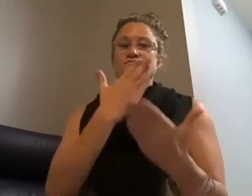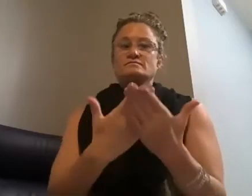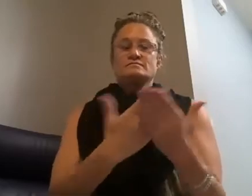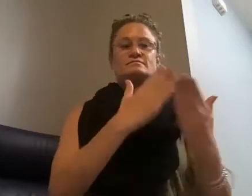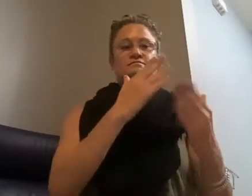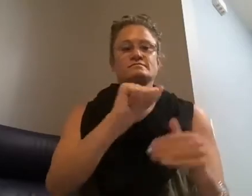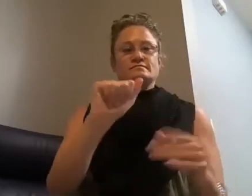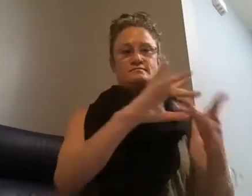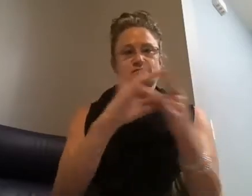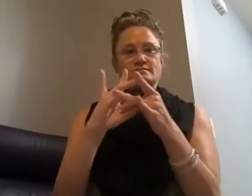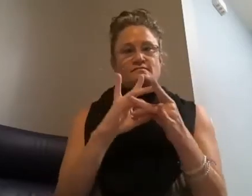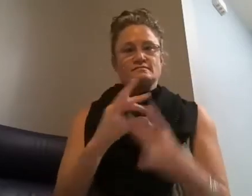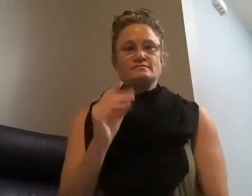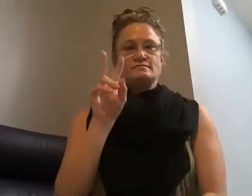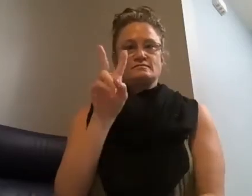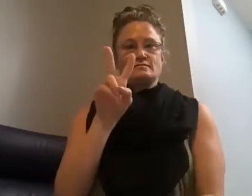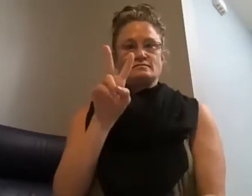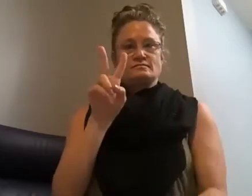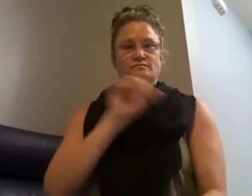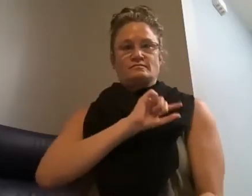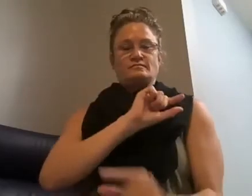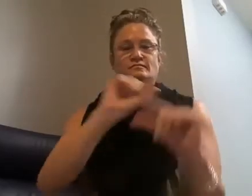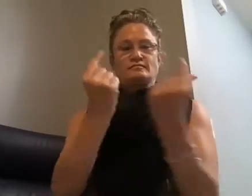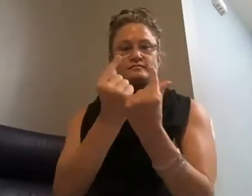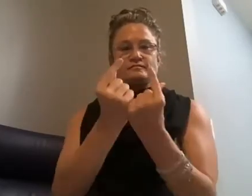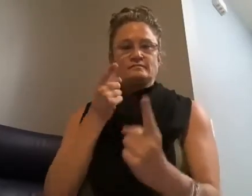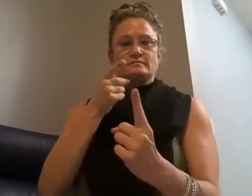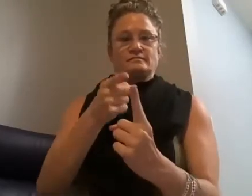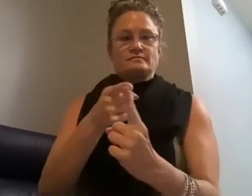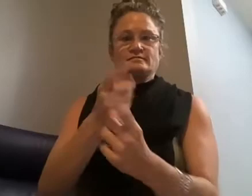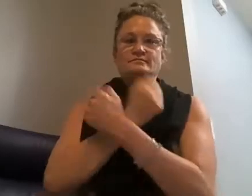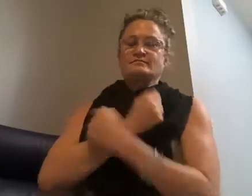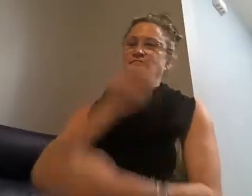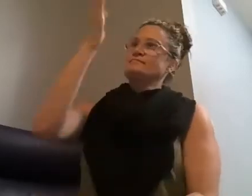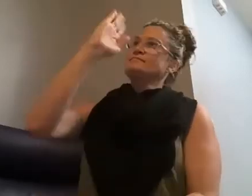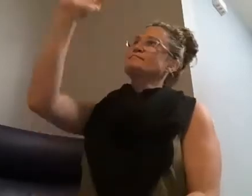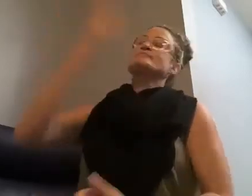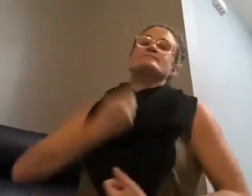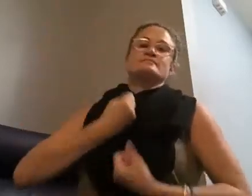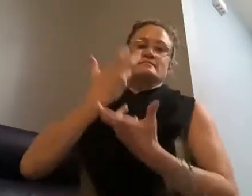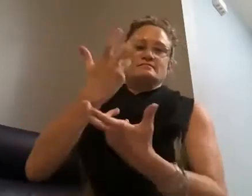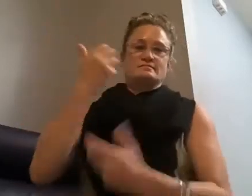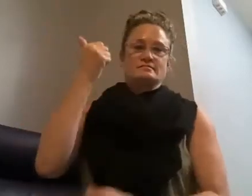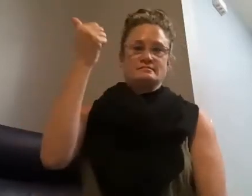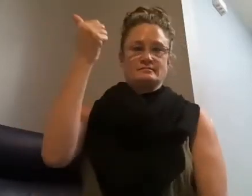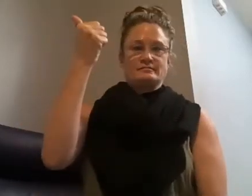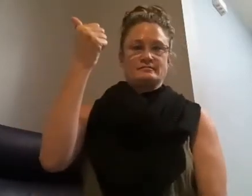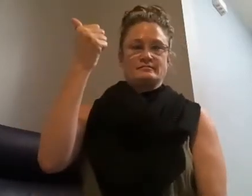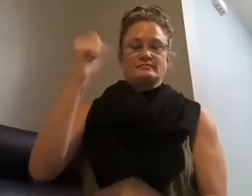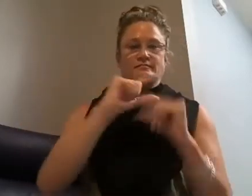2, for our group purpose, there is but one ultimate authority, a loving God as He may express Himself in our group conscious. Our group leaders are but trusted servants,